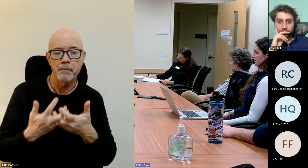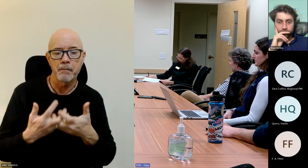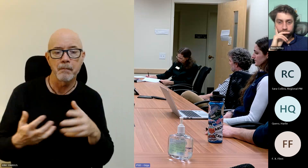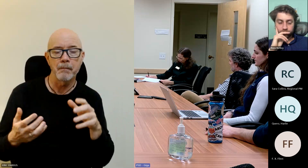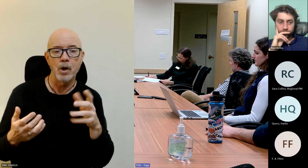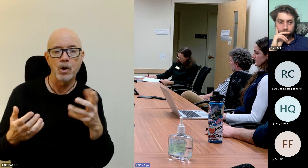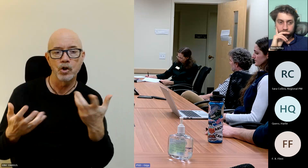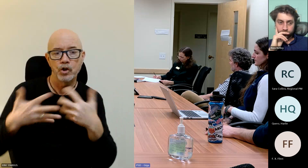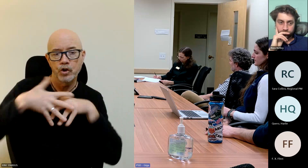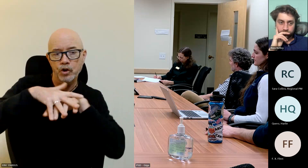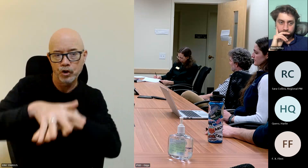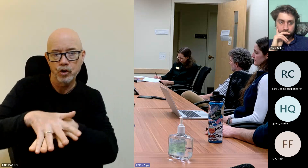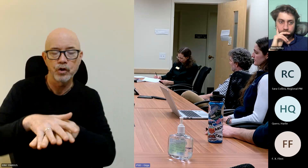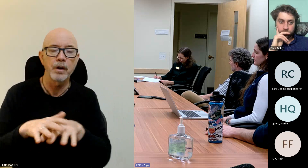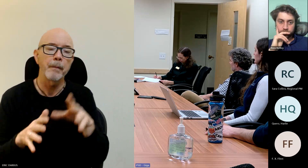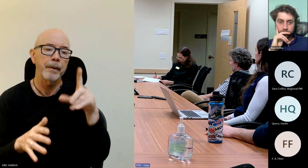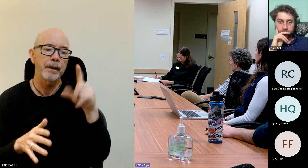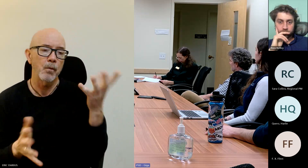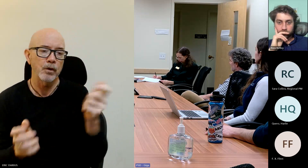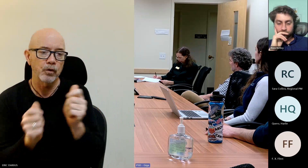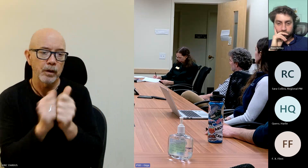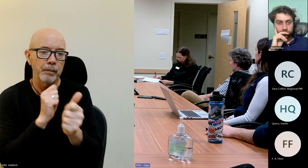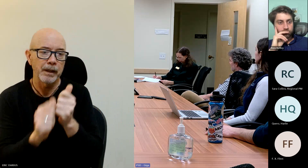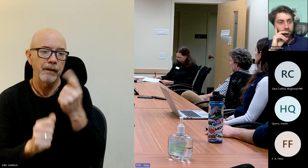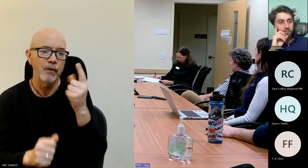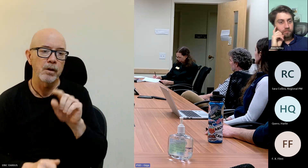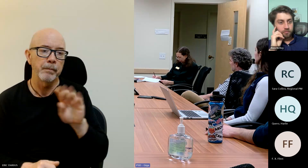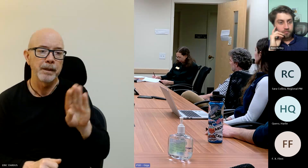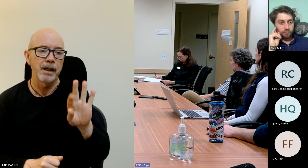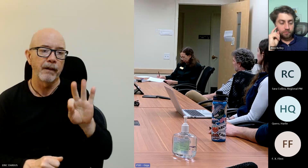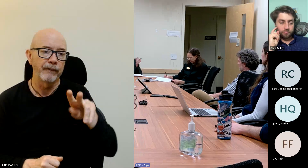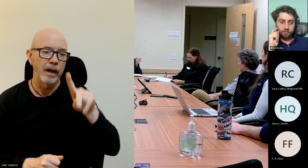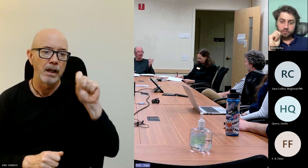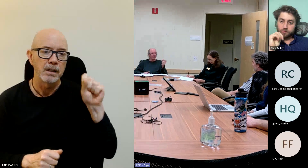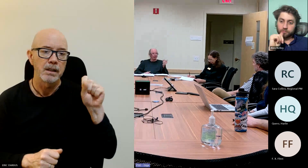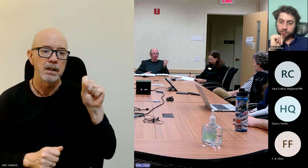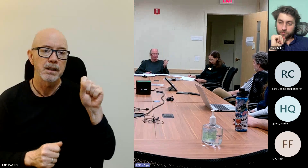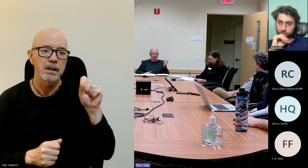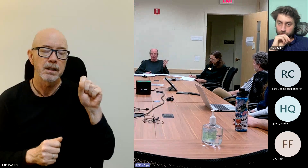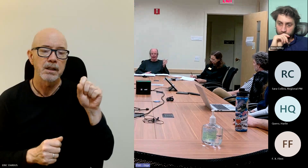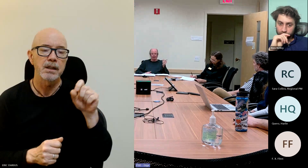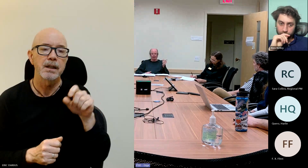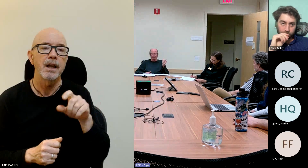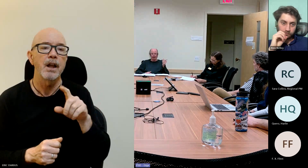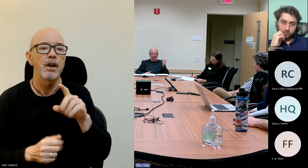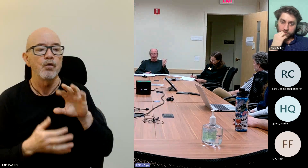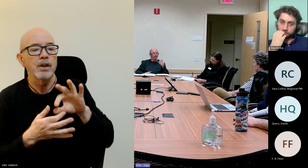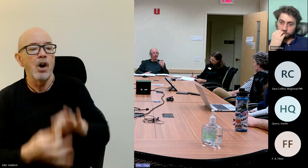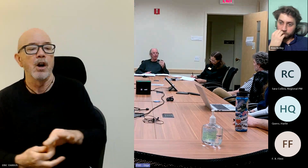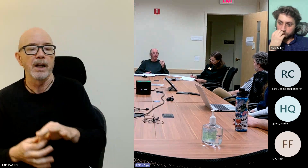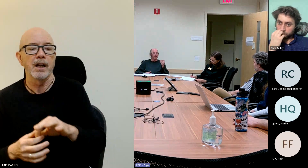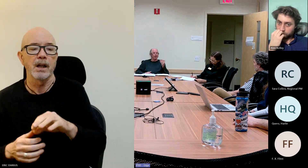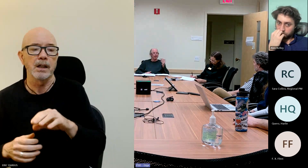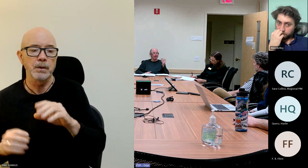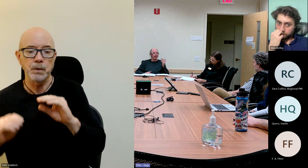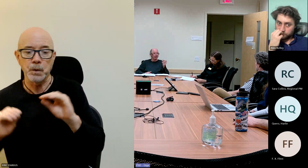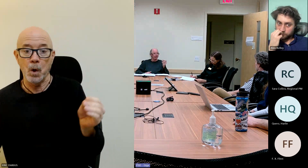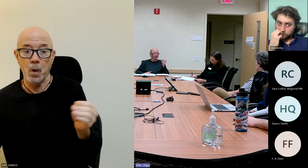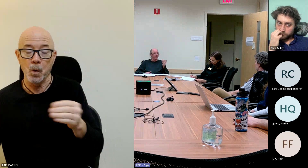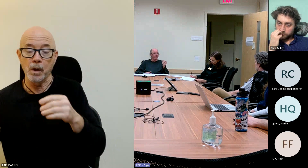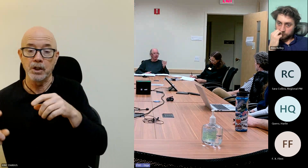for BEAD funds. BEAD funds are competitive based on the number of unserved addresses, and they fear